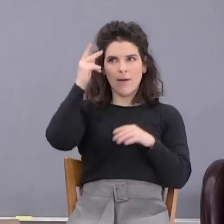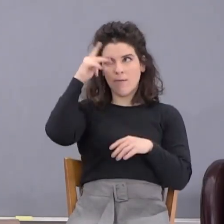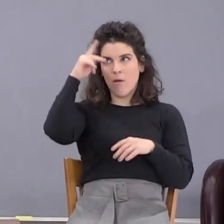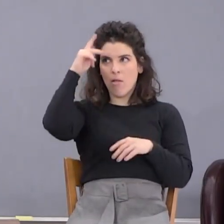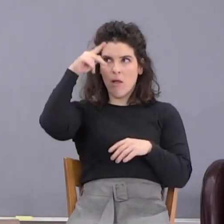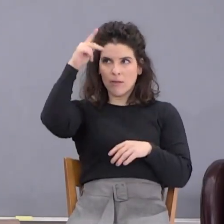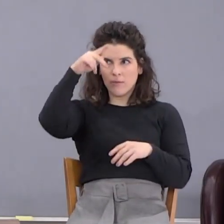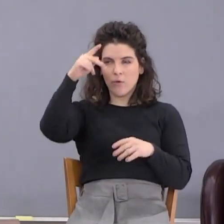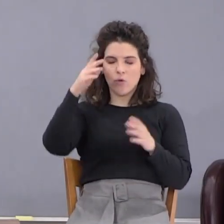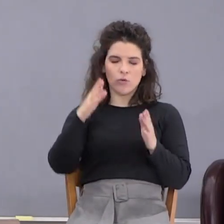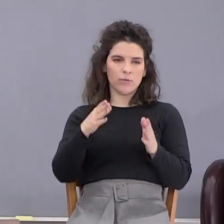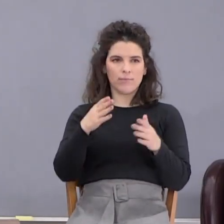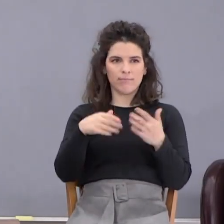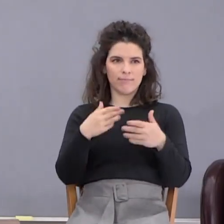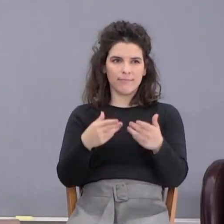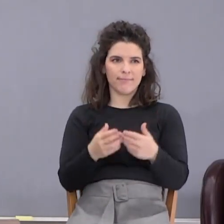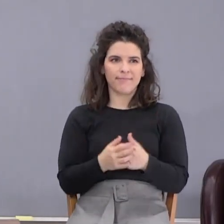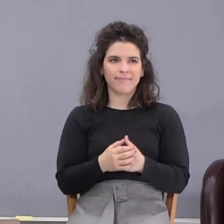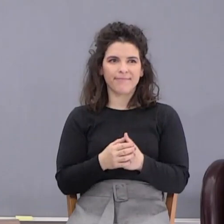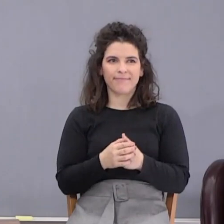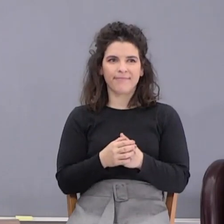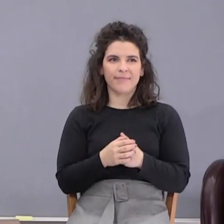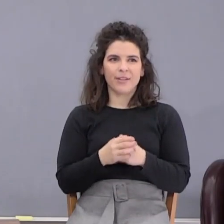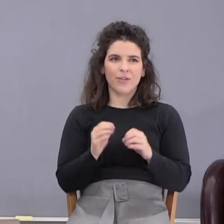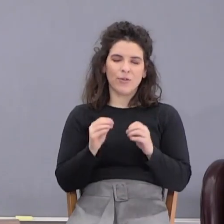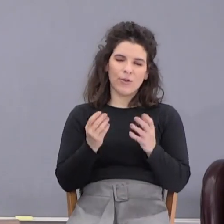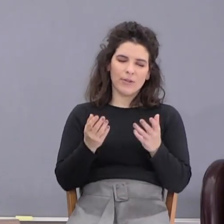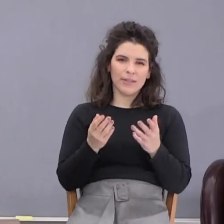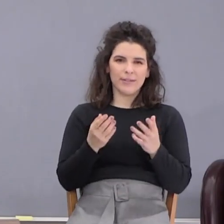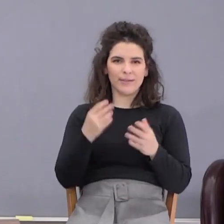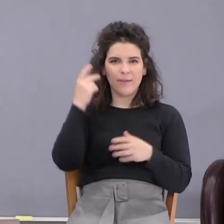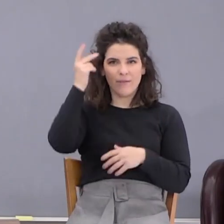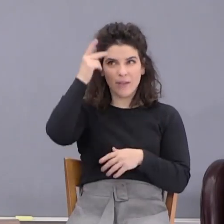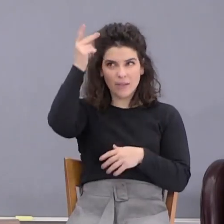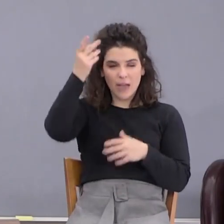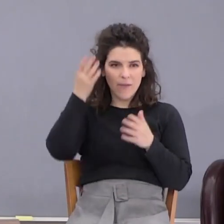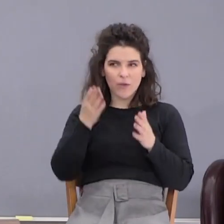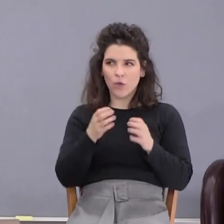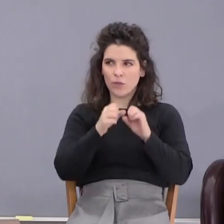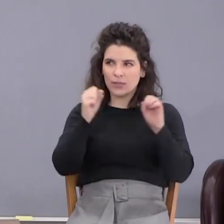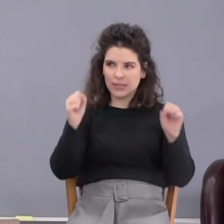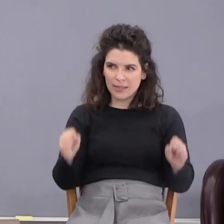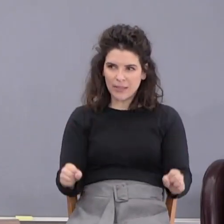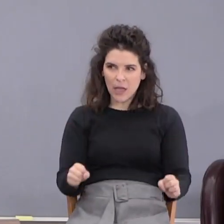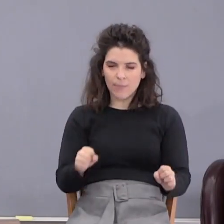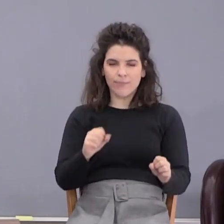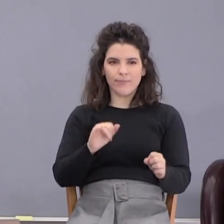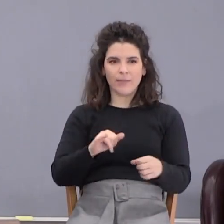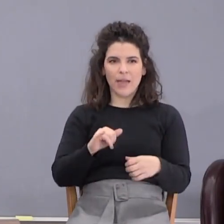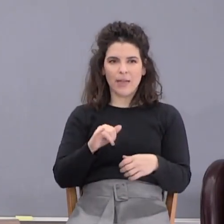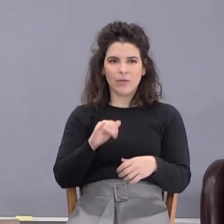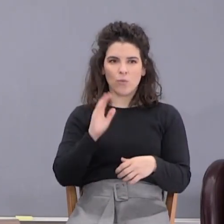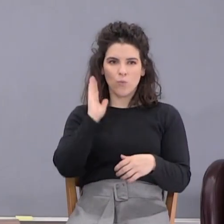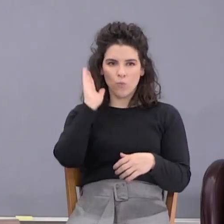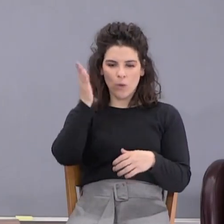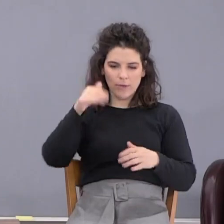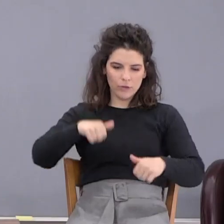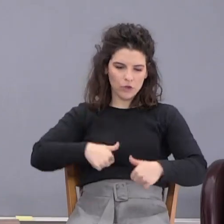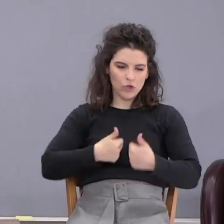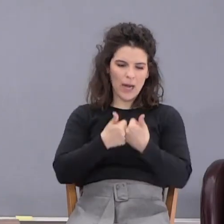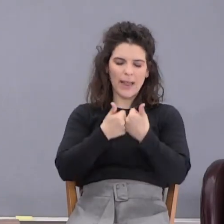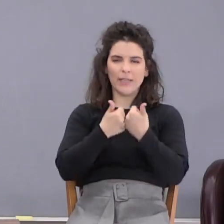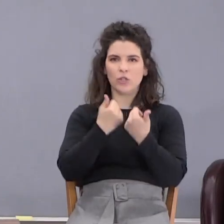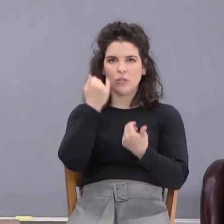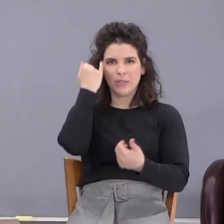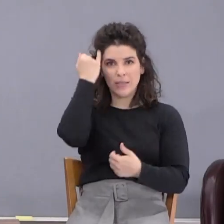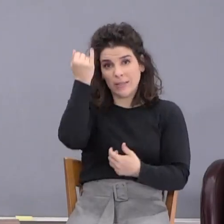and so on and so on. Okay? So there are these philosophical systems that are going to challenge the